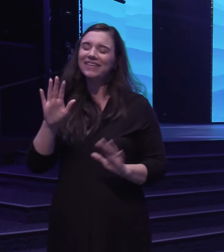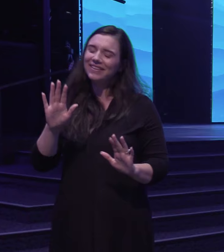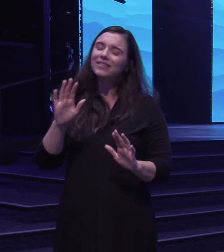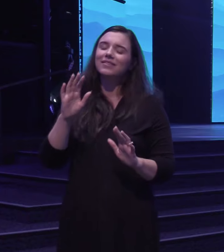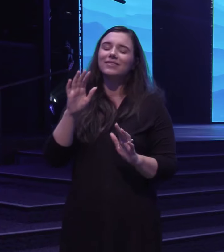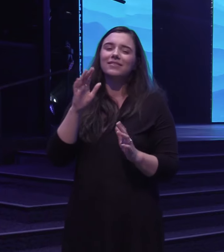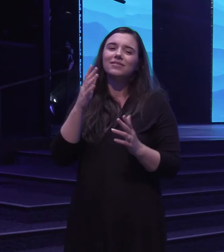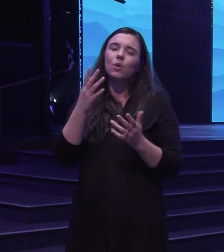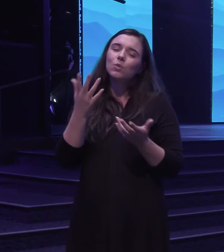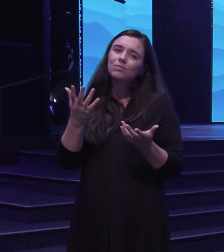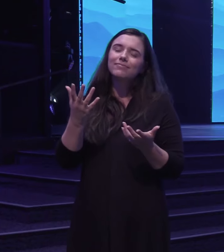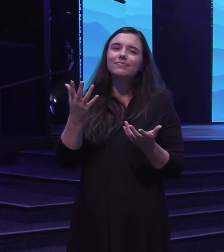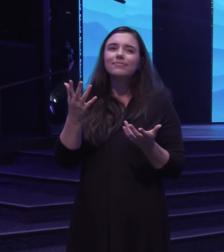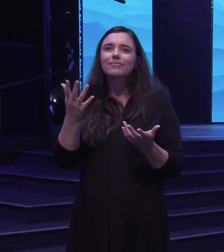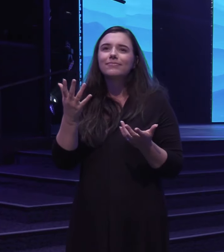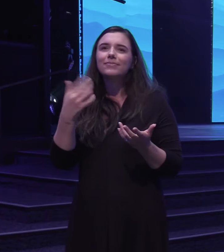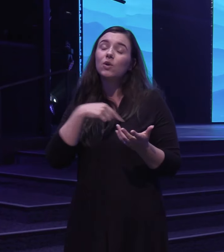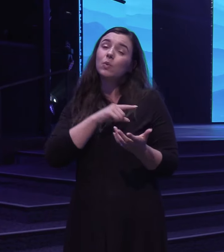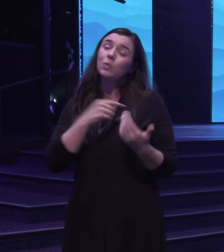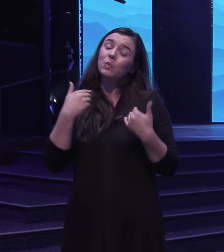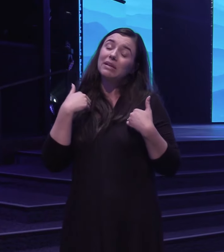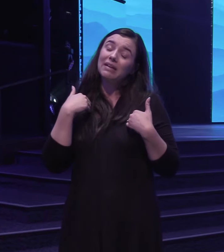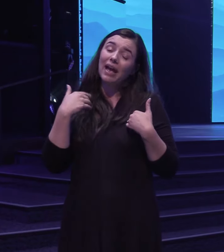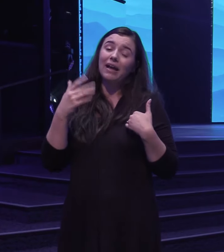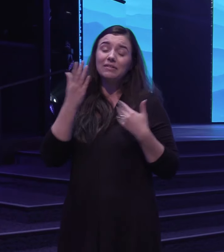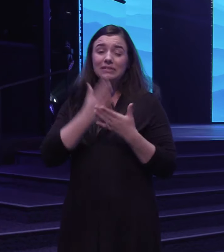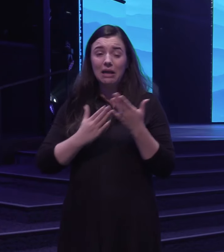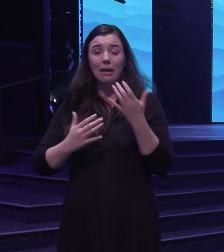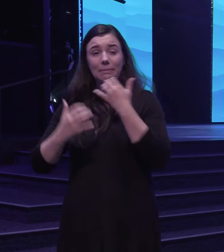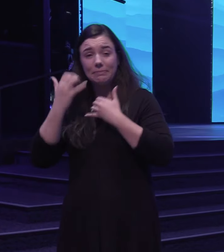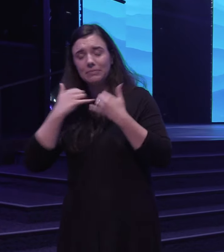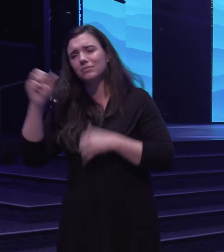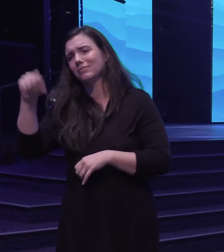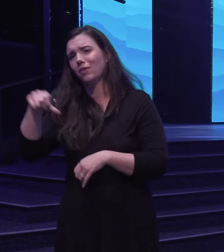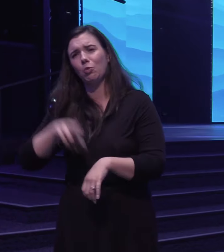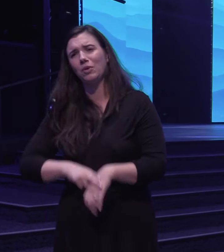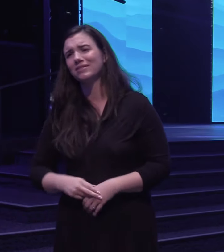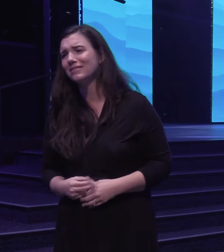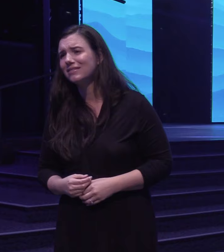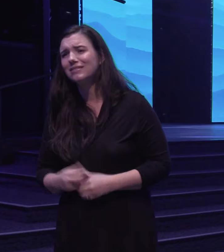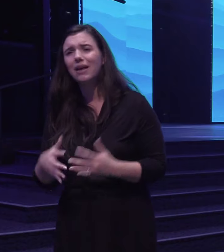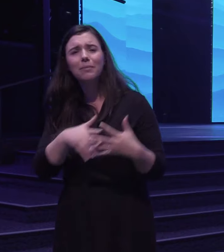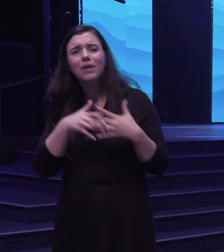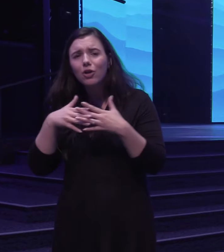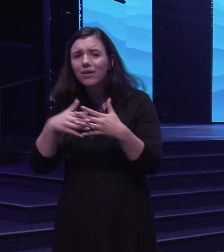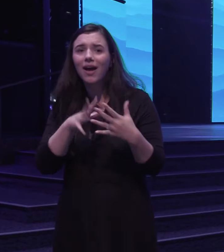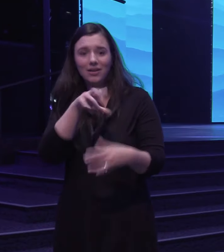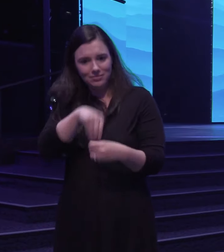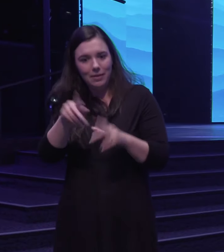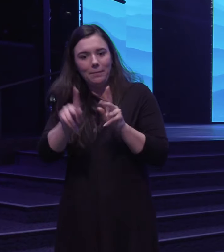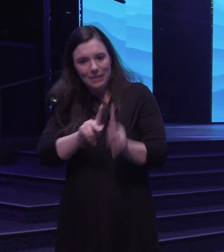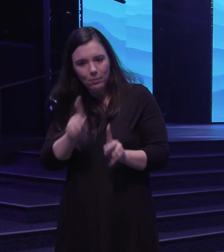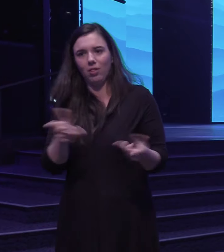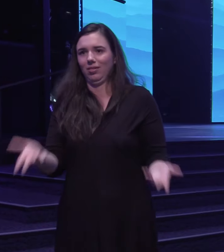say that we don't have warts, because America is composed of